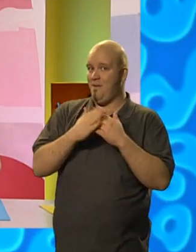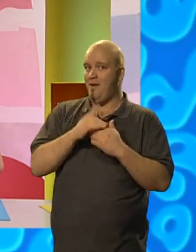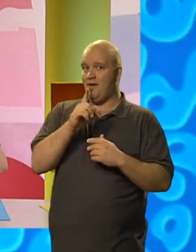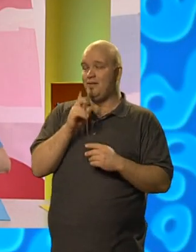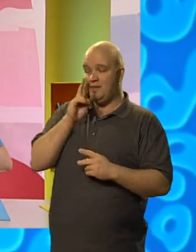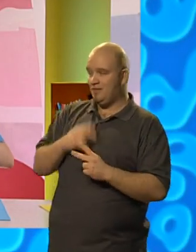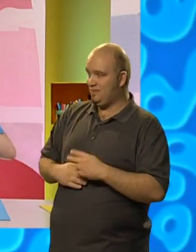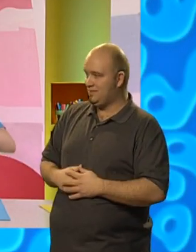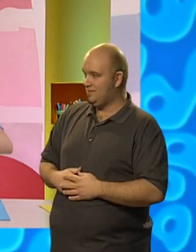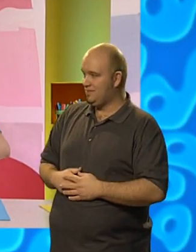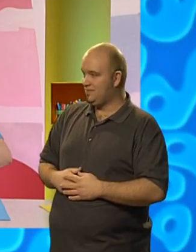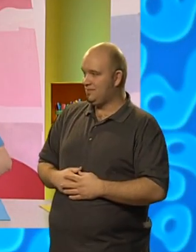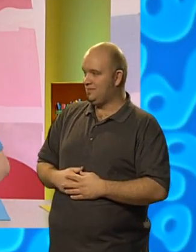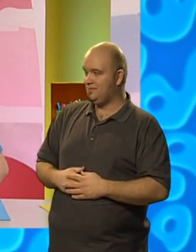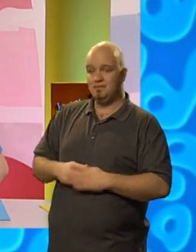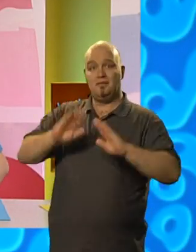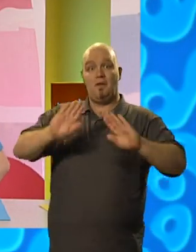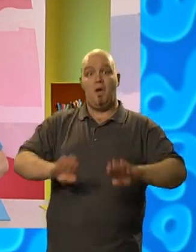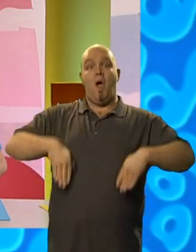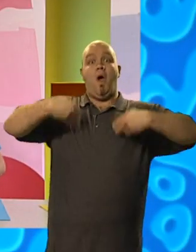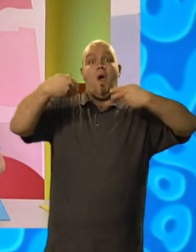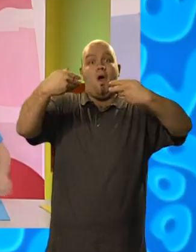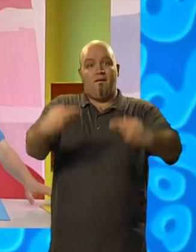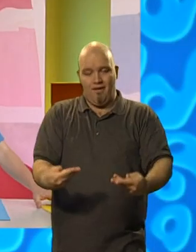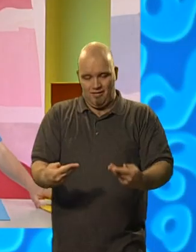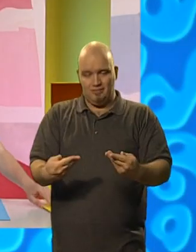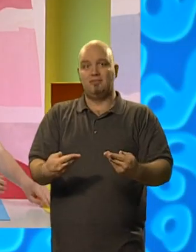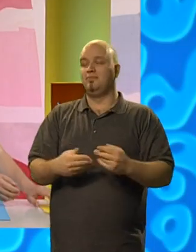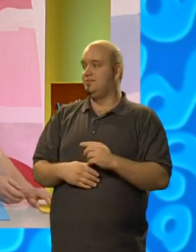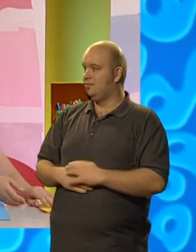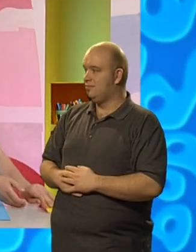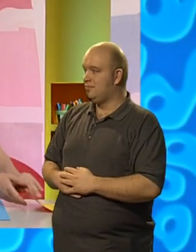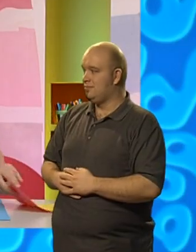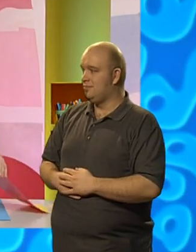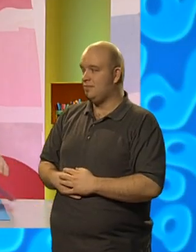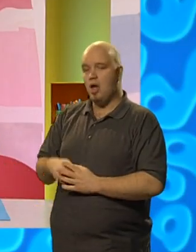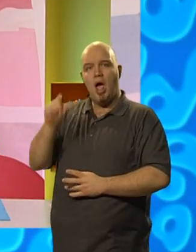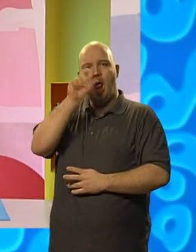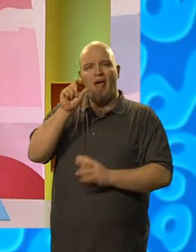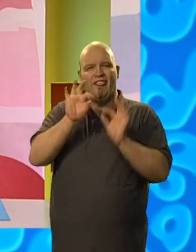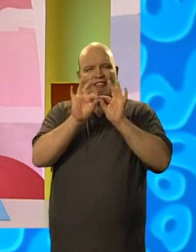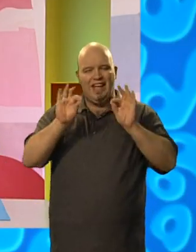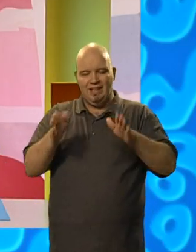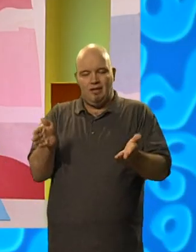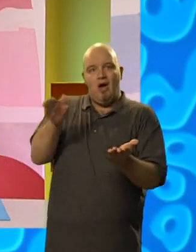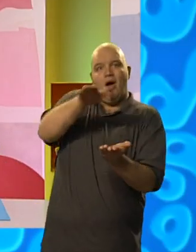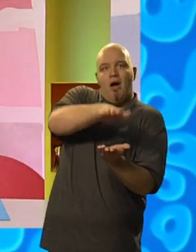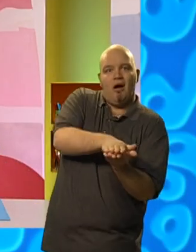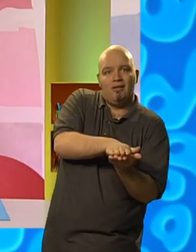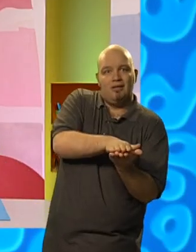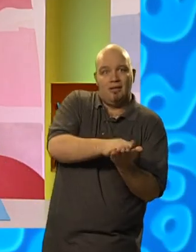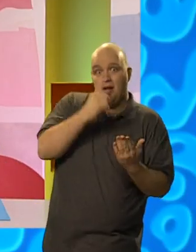at this. If you turn it over and put on a nice thin coloured piece of